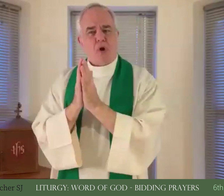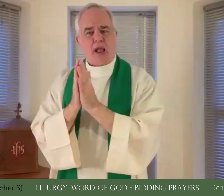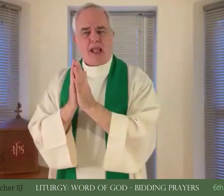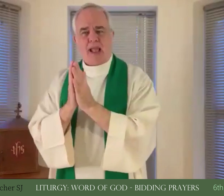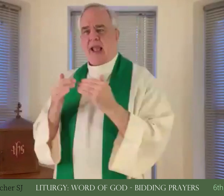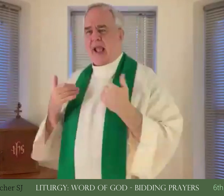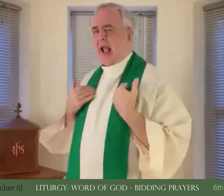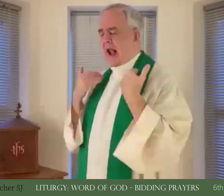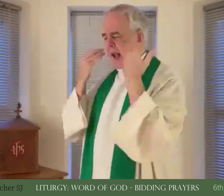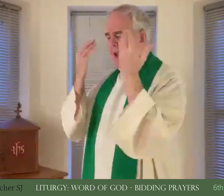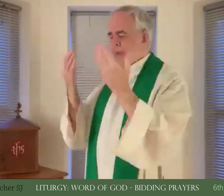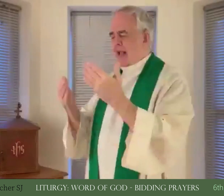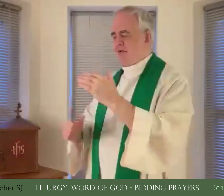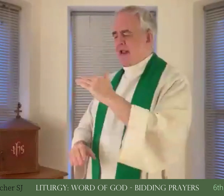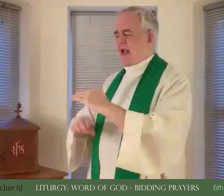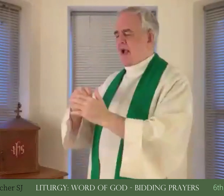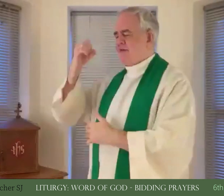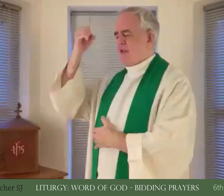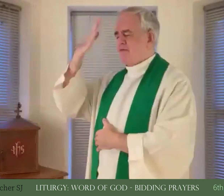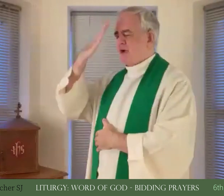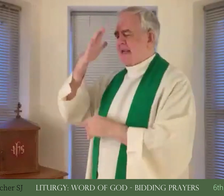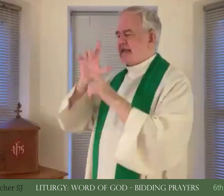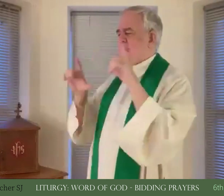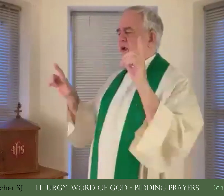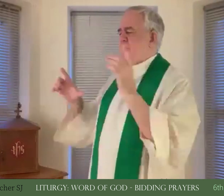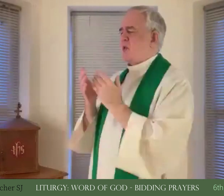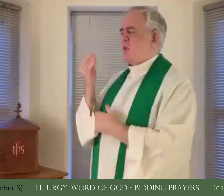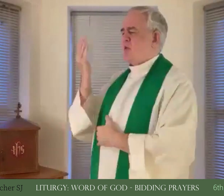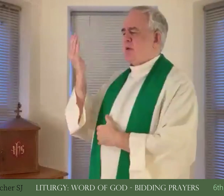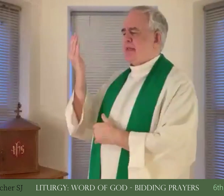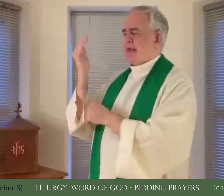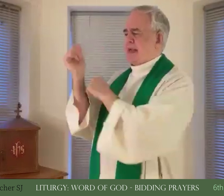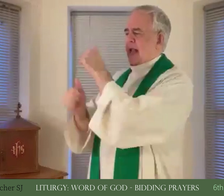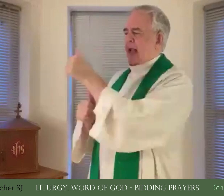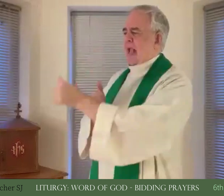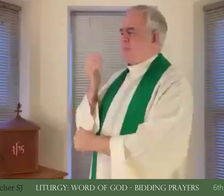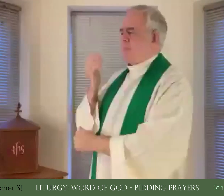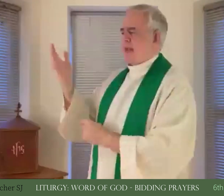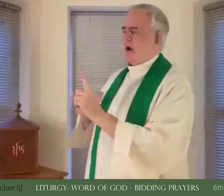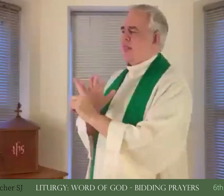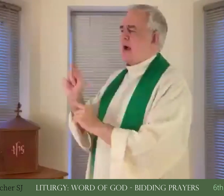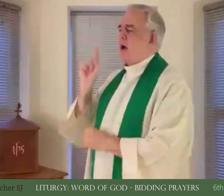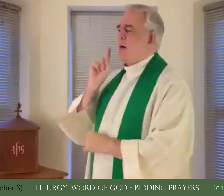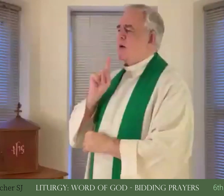prayer. Hail Mary, full of grace, the Lord is with thee. Blessed art thou amongst